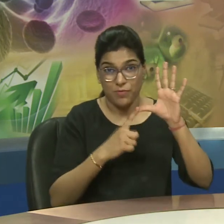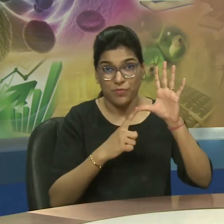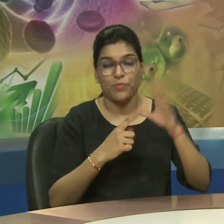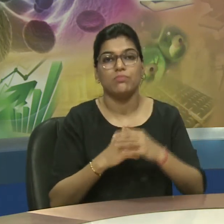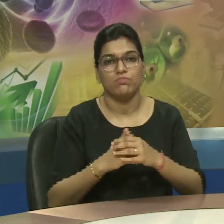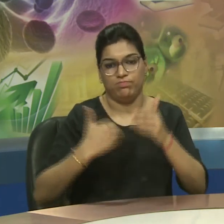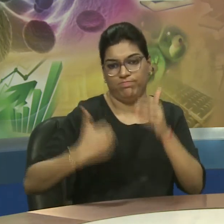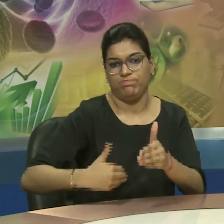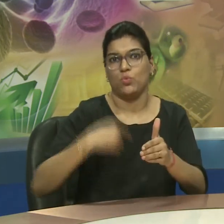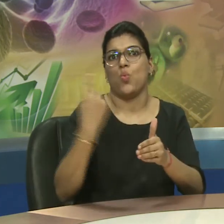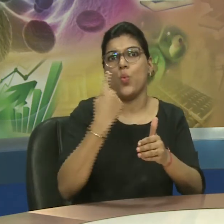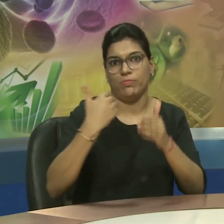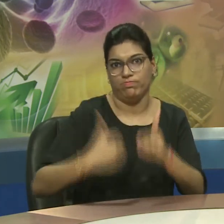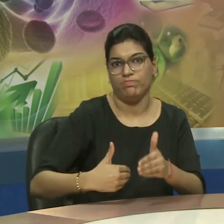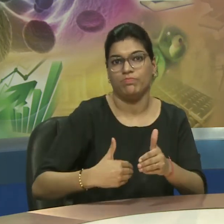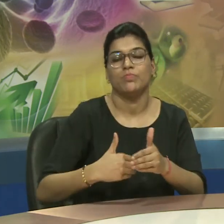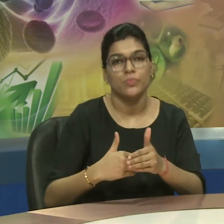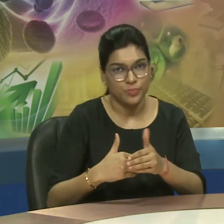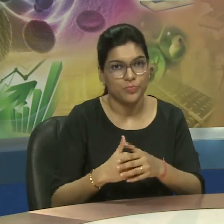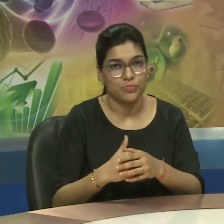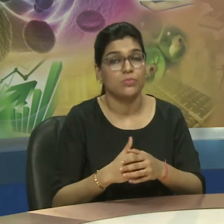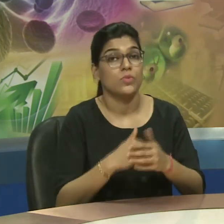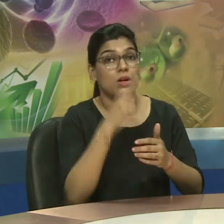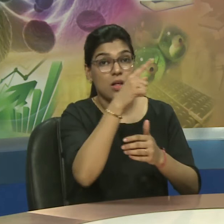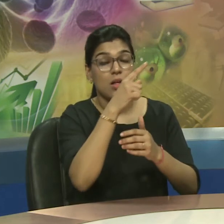The fifth point, period.